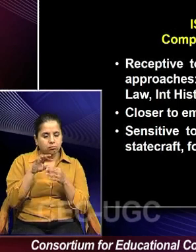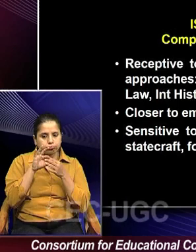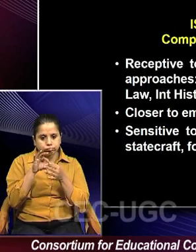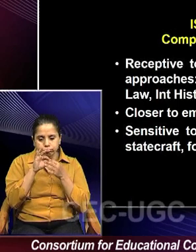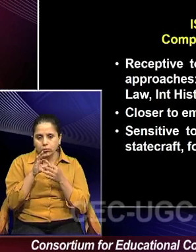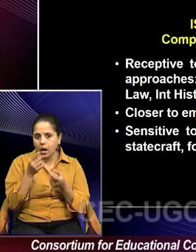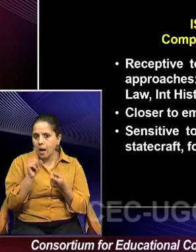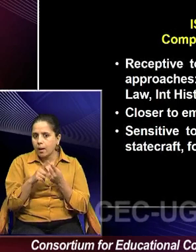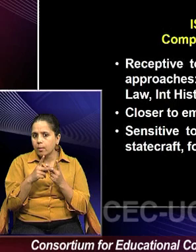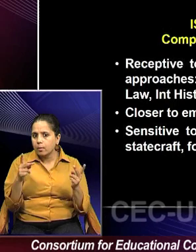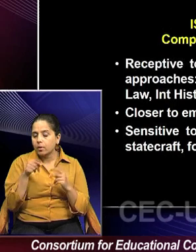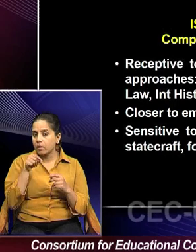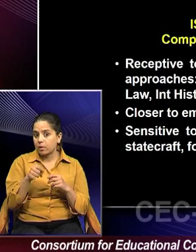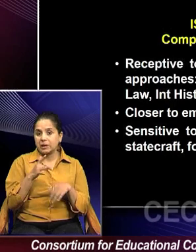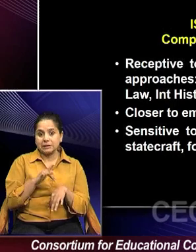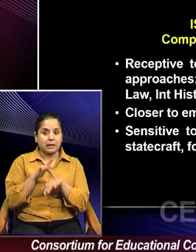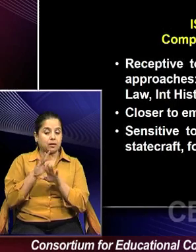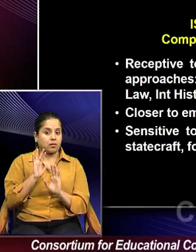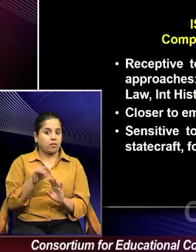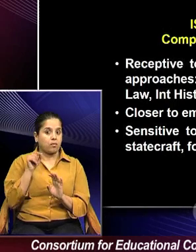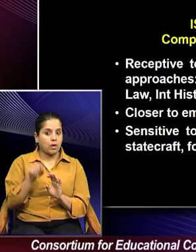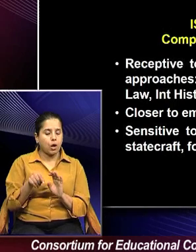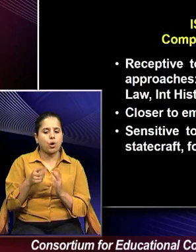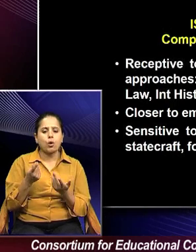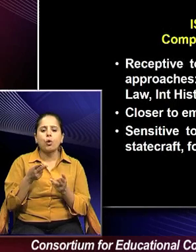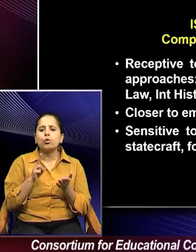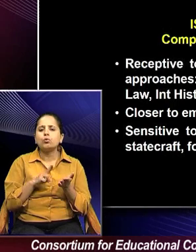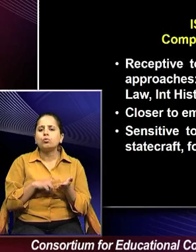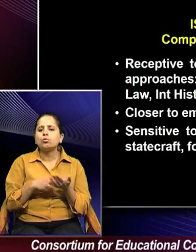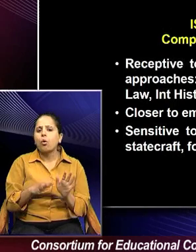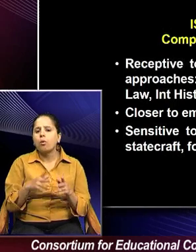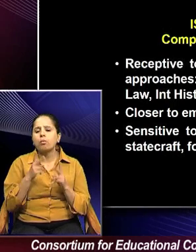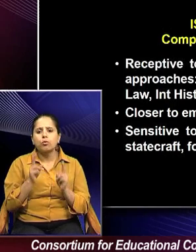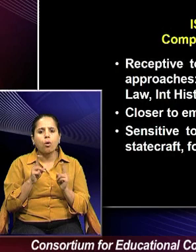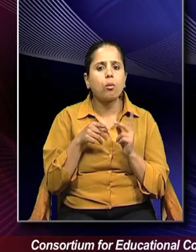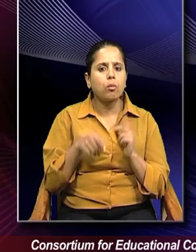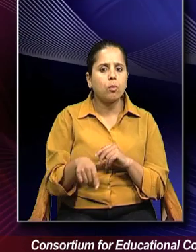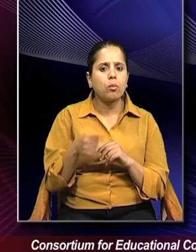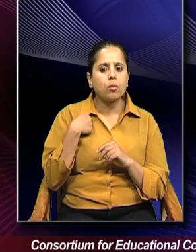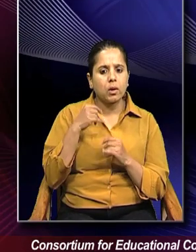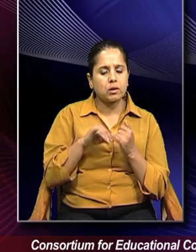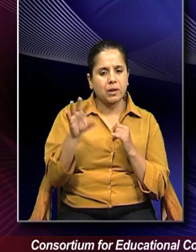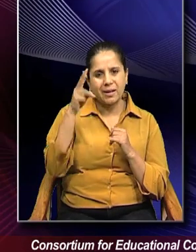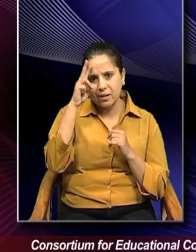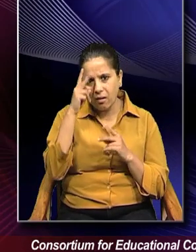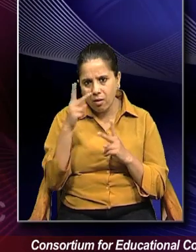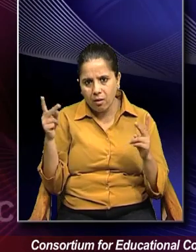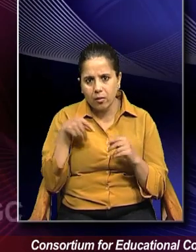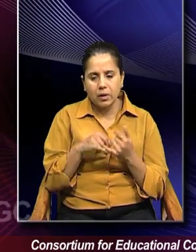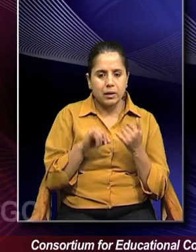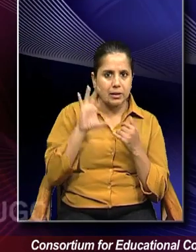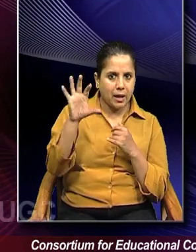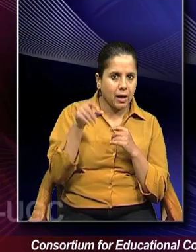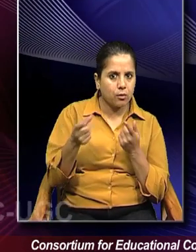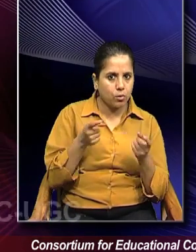relations. They are sensitive to normative dilemmas of statecraft, foreign policy and